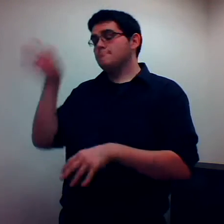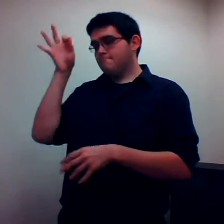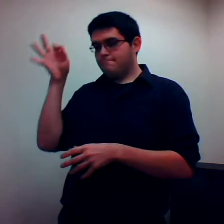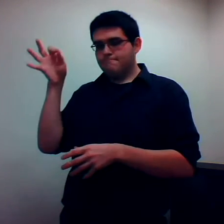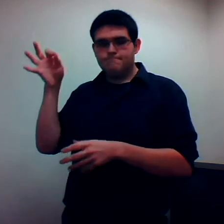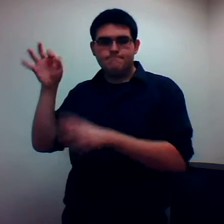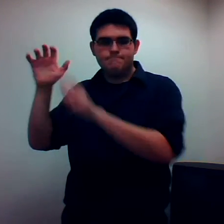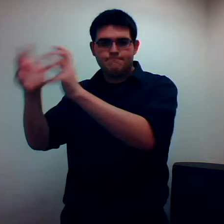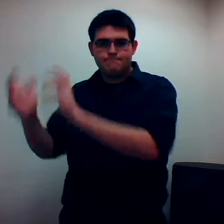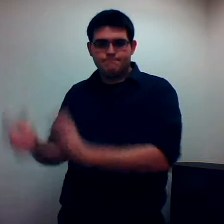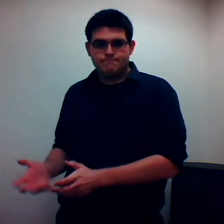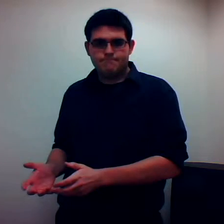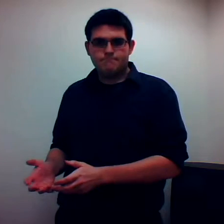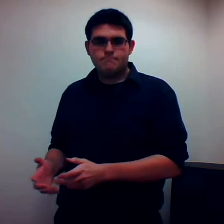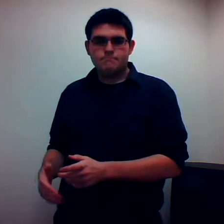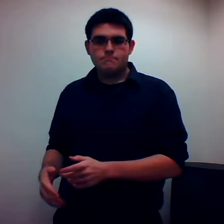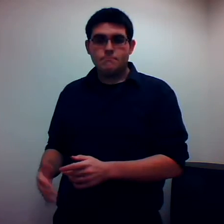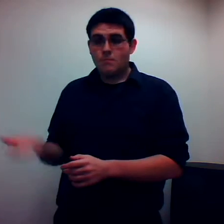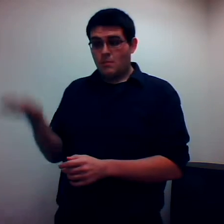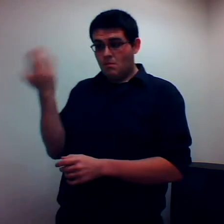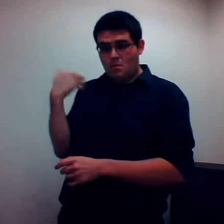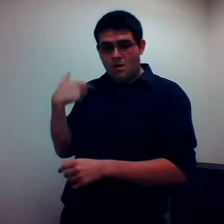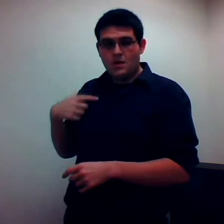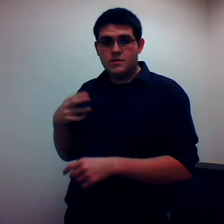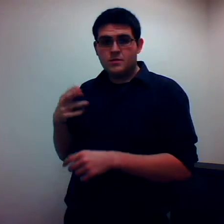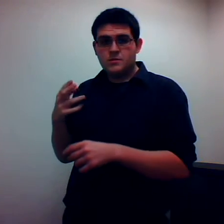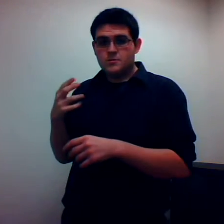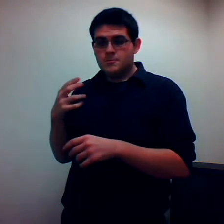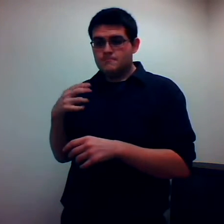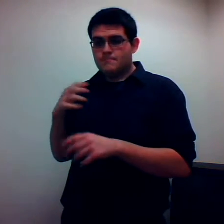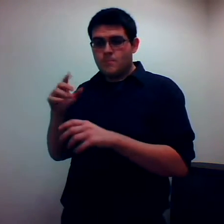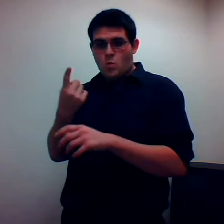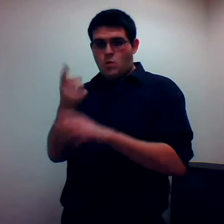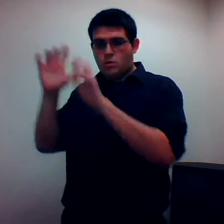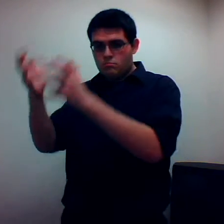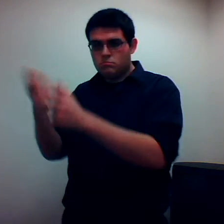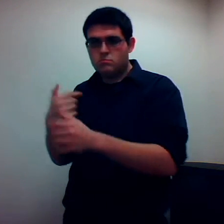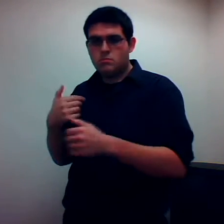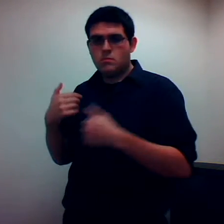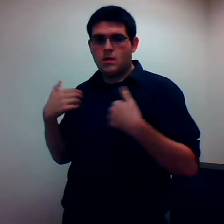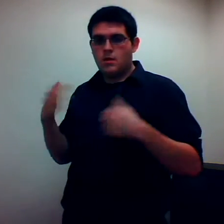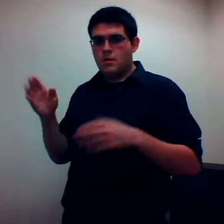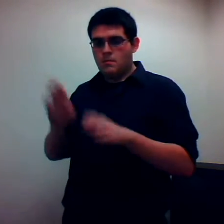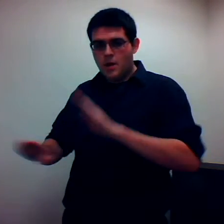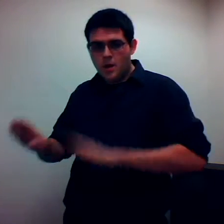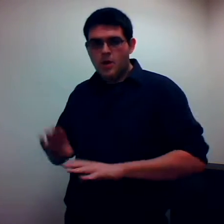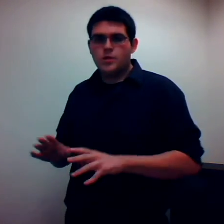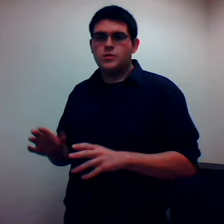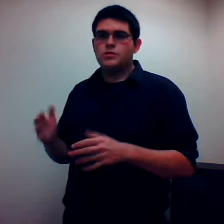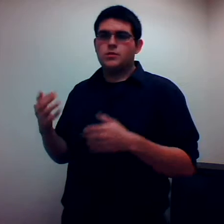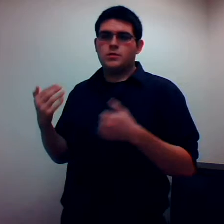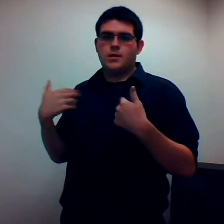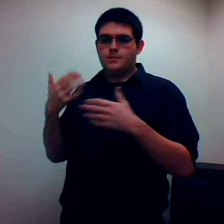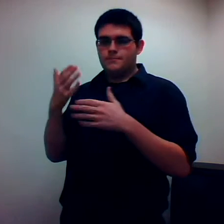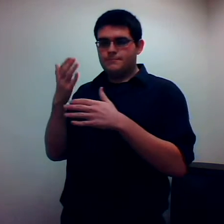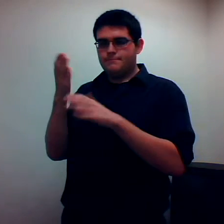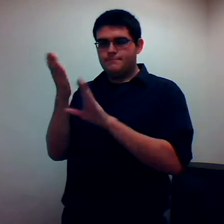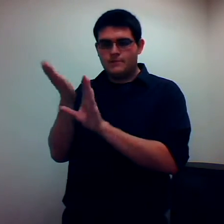done biology, sociology, psychology, literature, history, and I arranged my